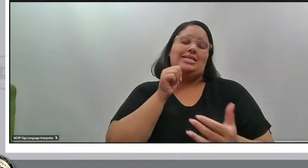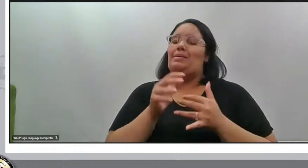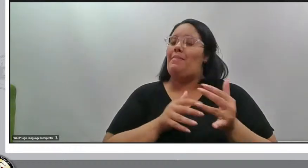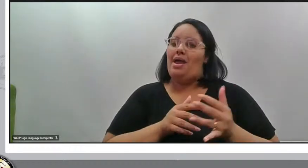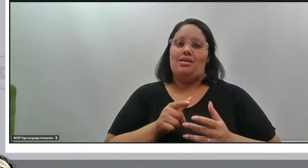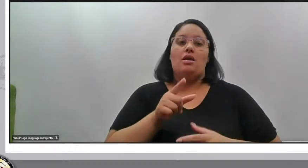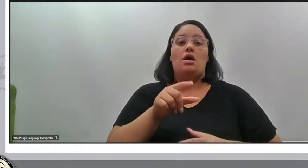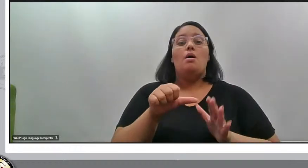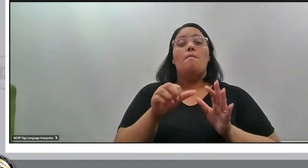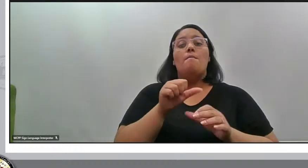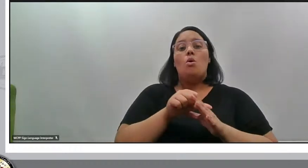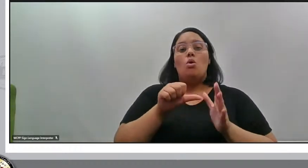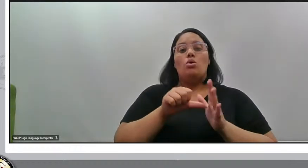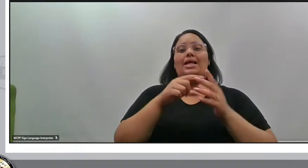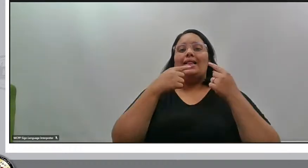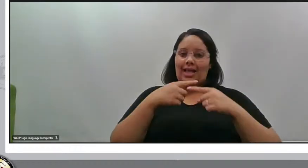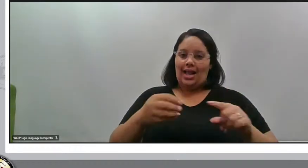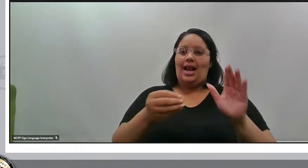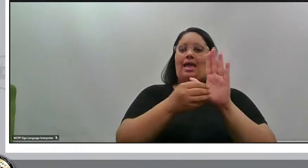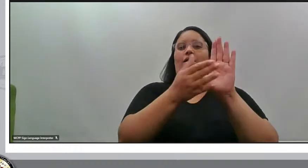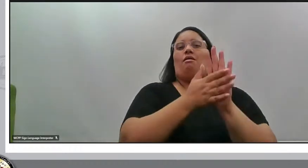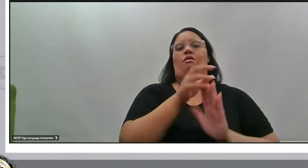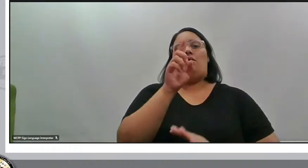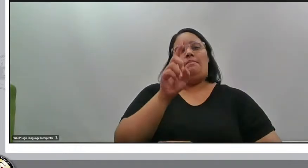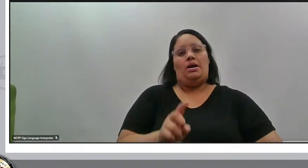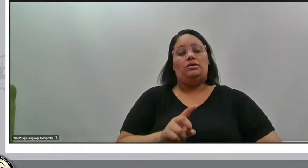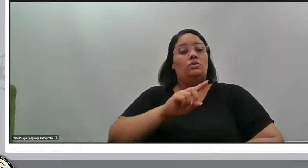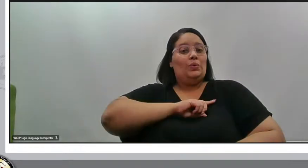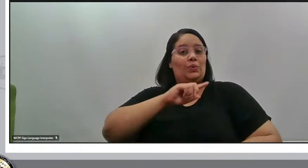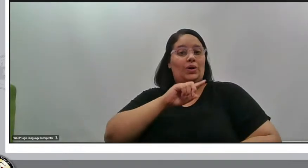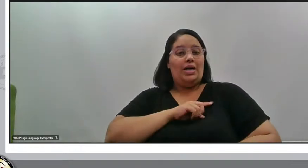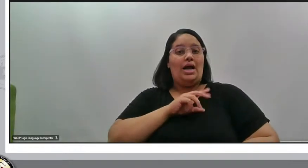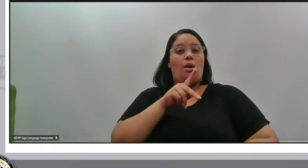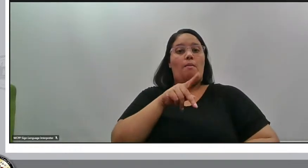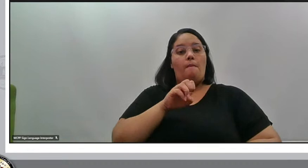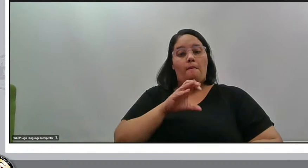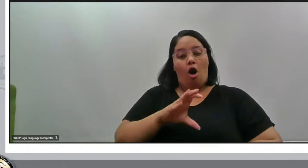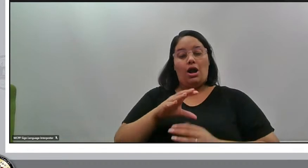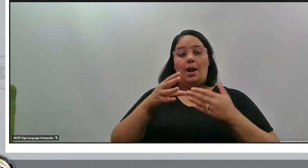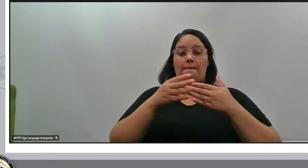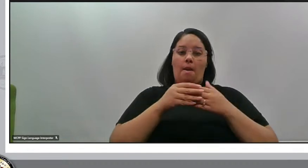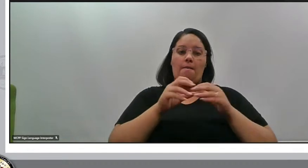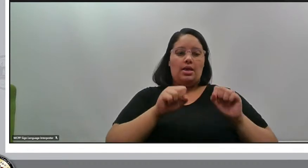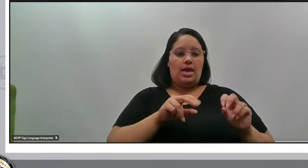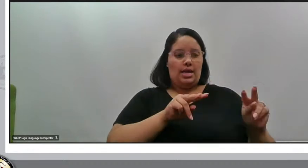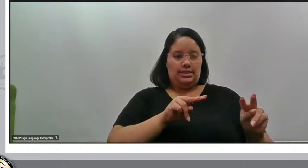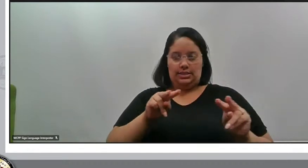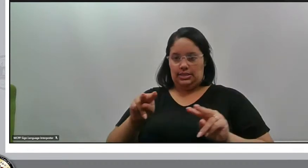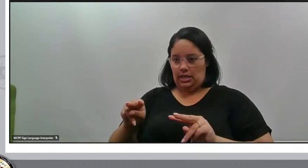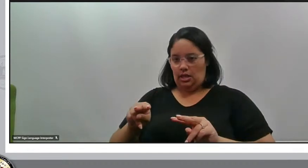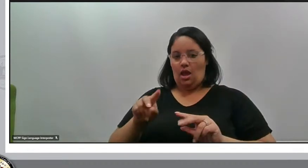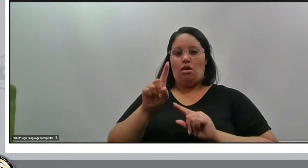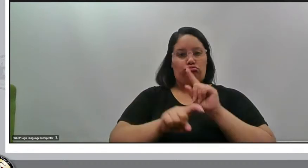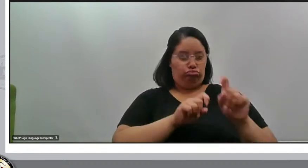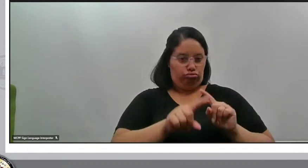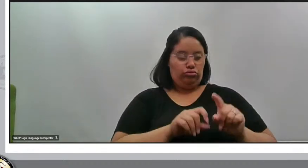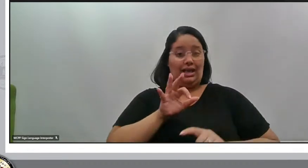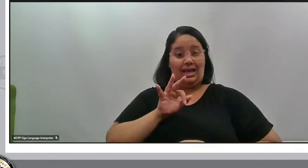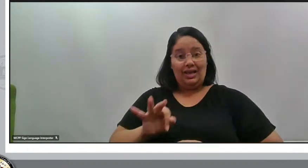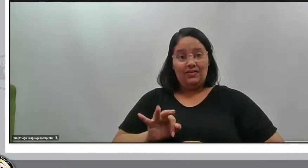is about the fact that it needs to be declared so that the POC members are able to interrogate whether or not